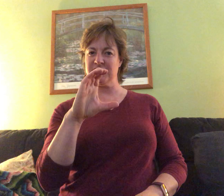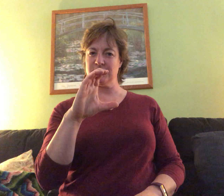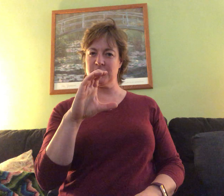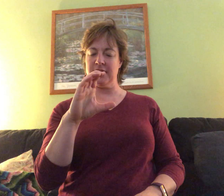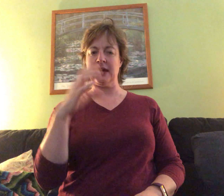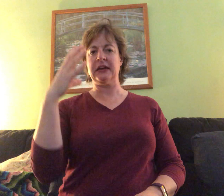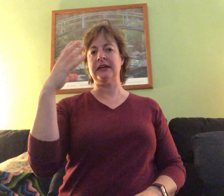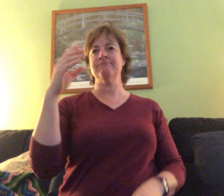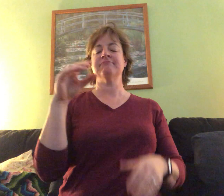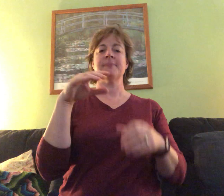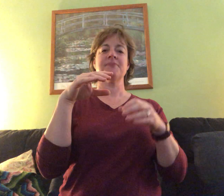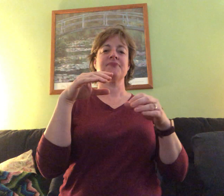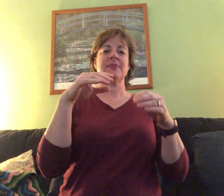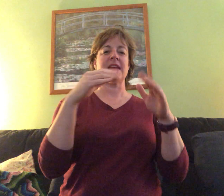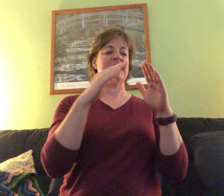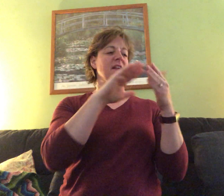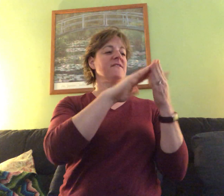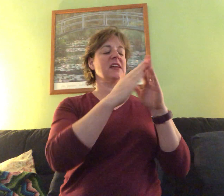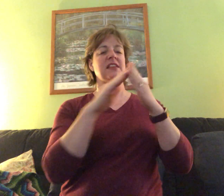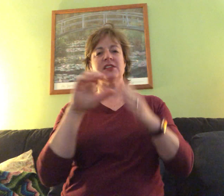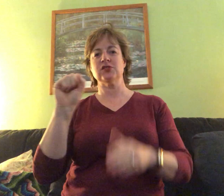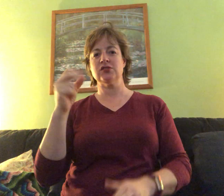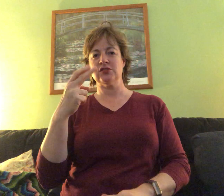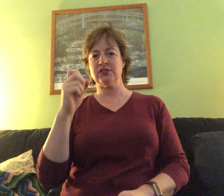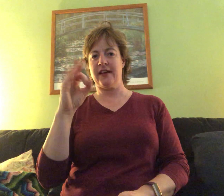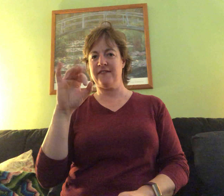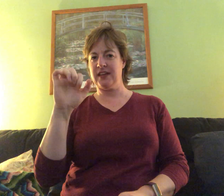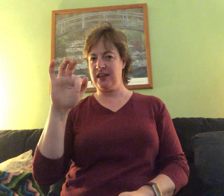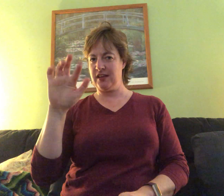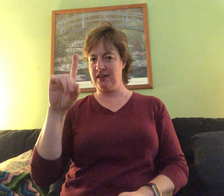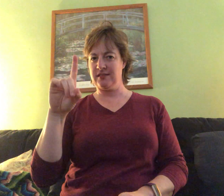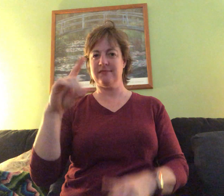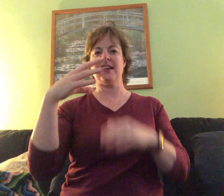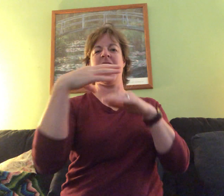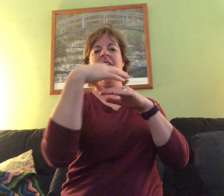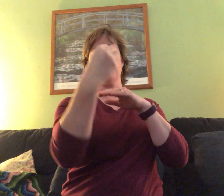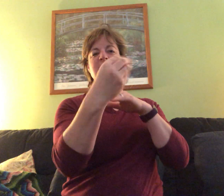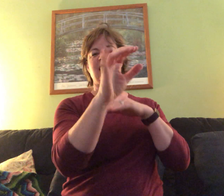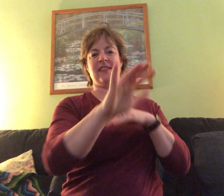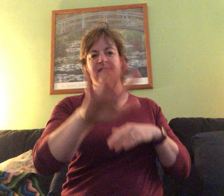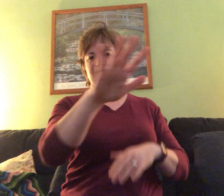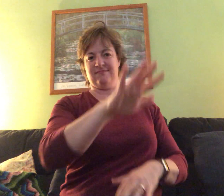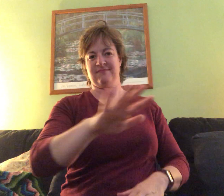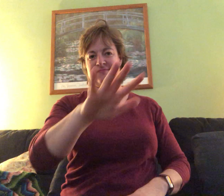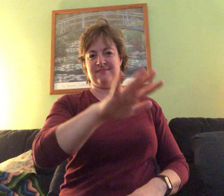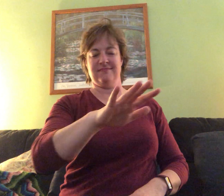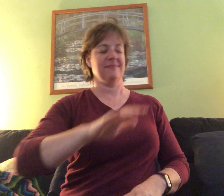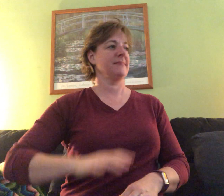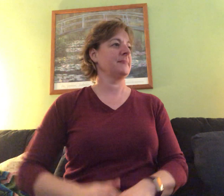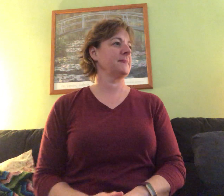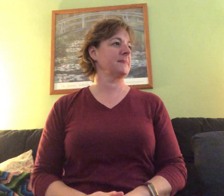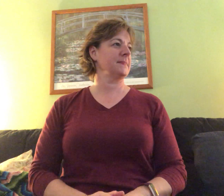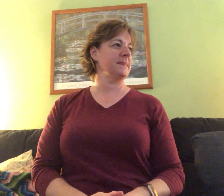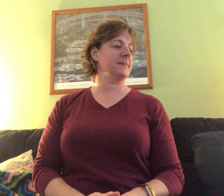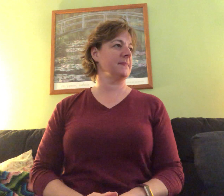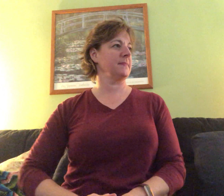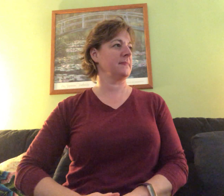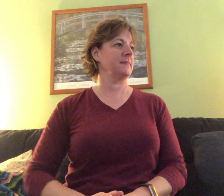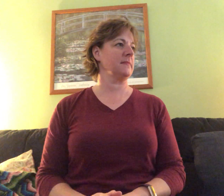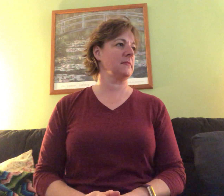And we used to visit there every Sunday. And I'm going to tell you what the inside of the house was like compared with what